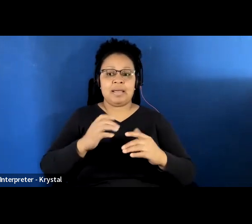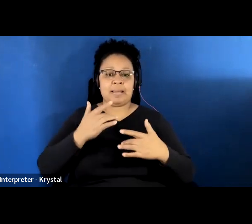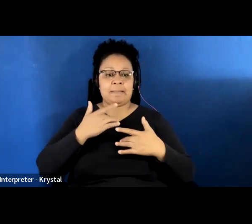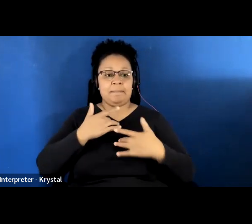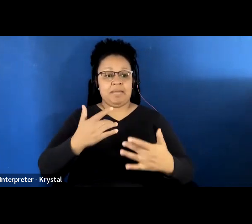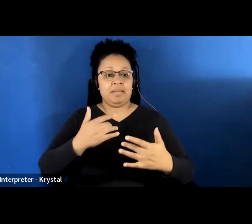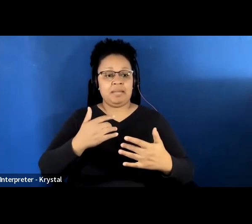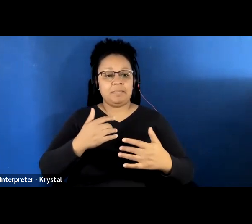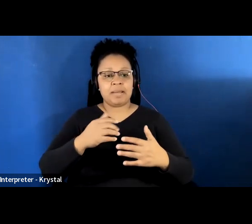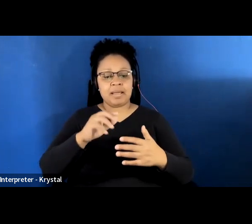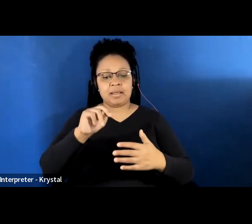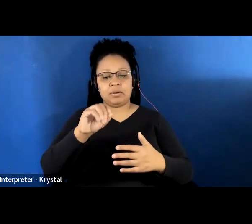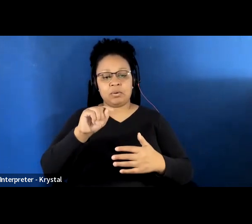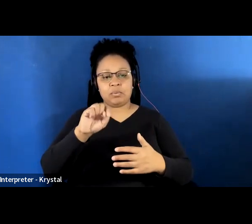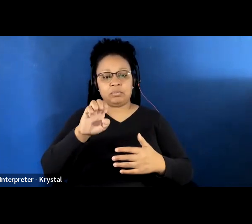in my hand.